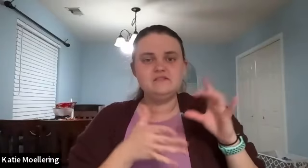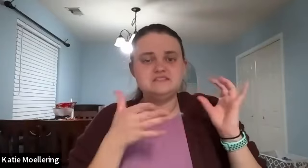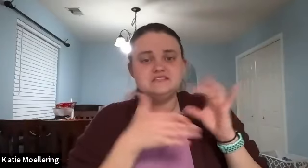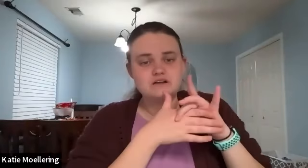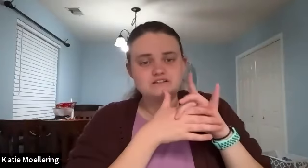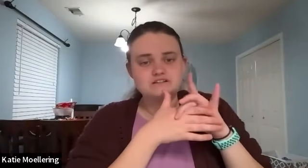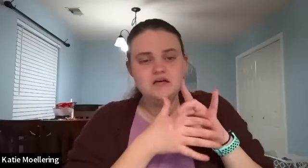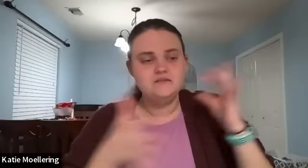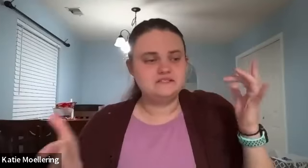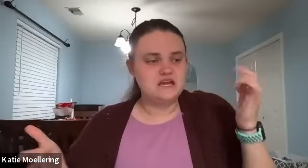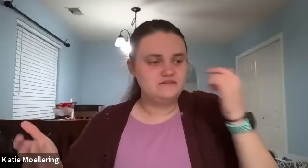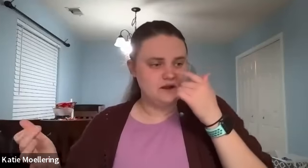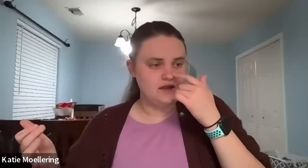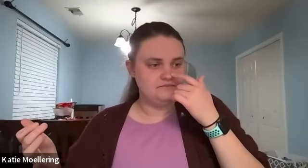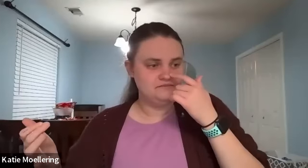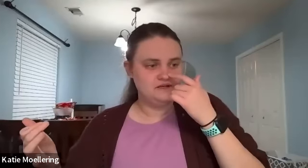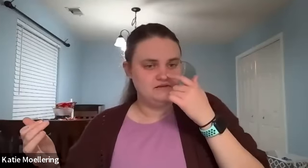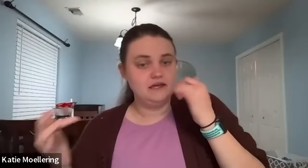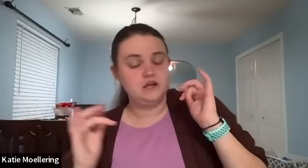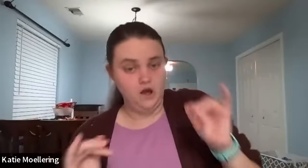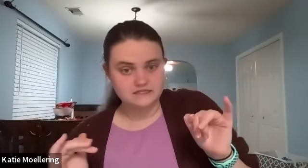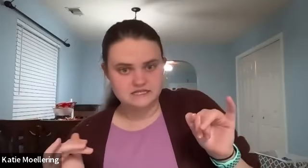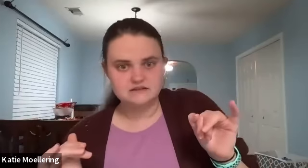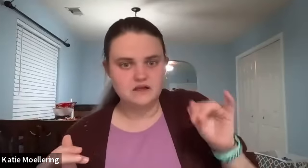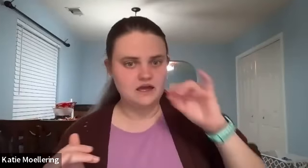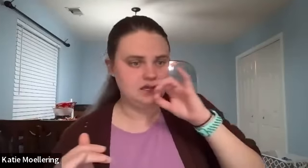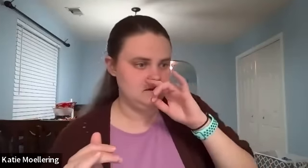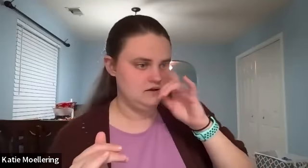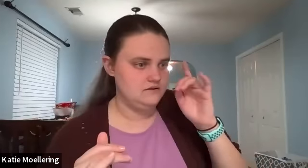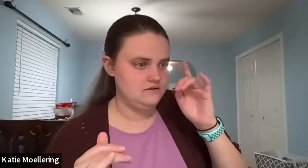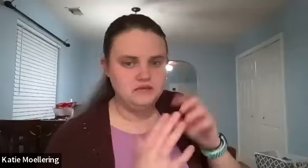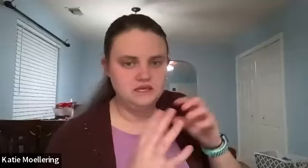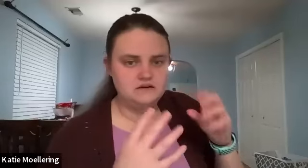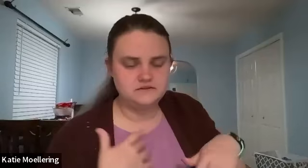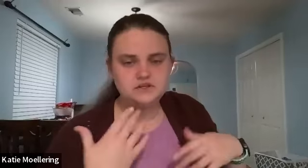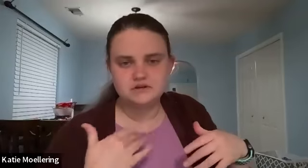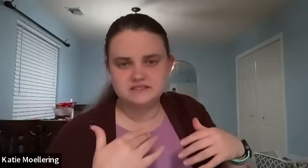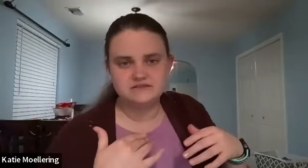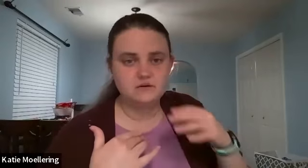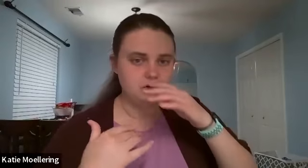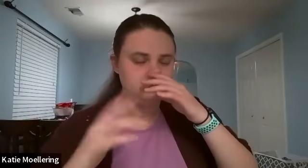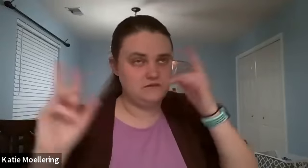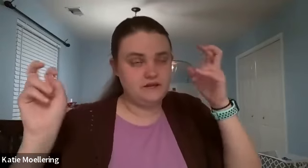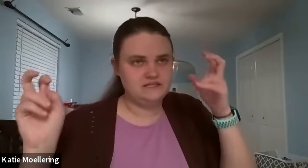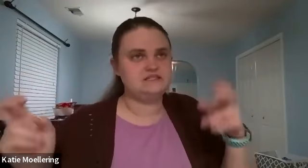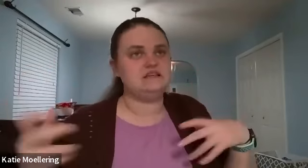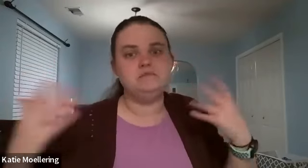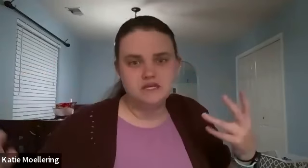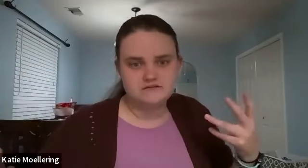This is also the sign for like content, like the meat of, because in the quote, the phrasing is like the meat of the